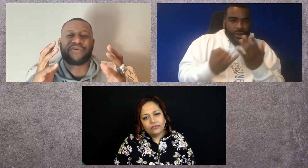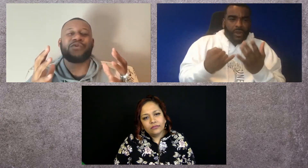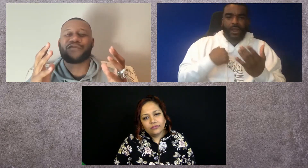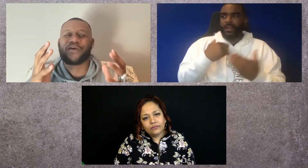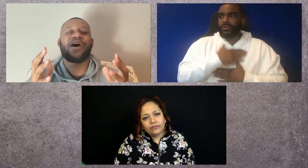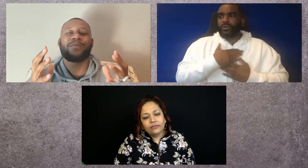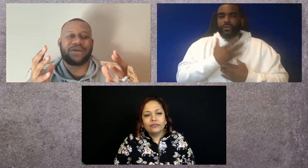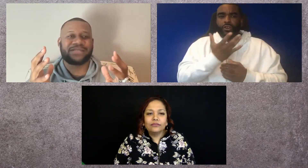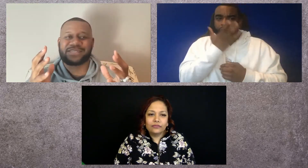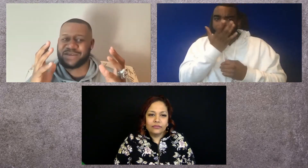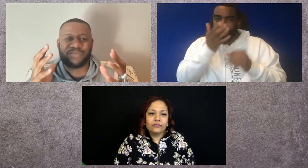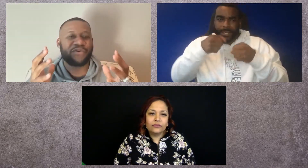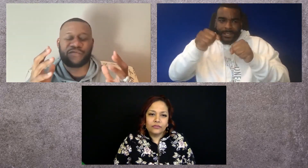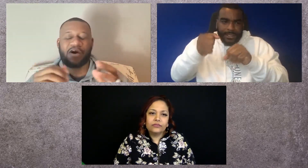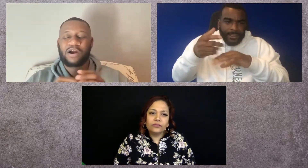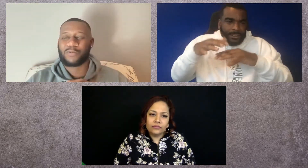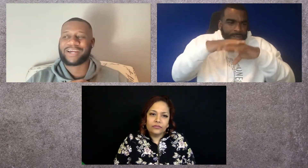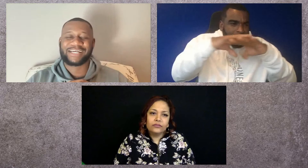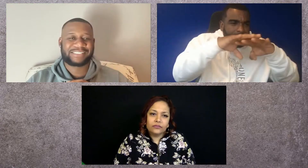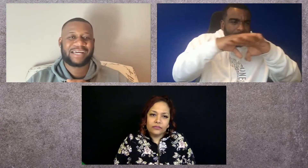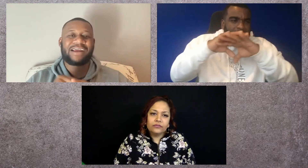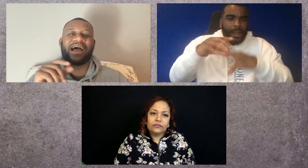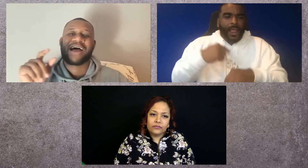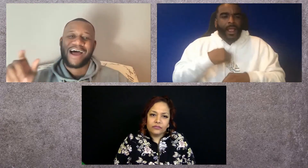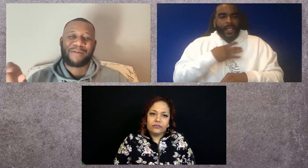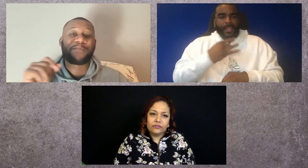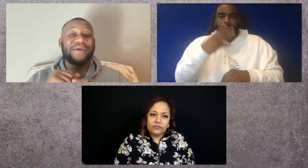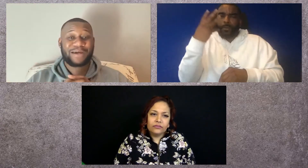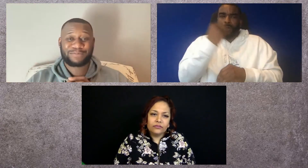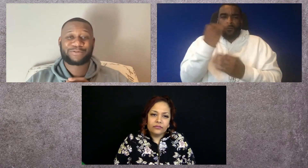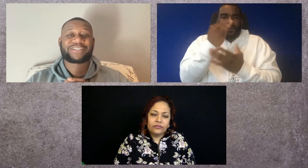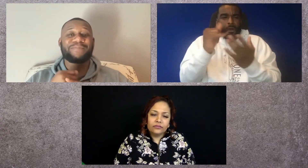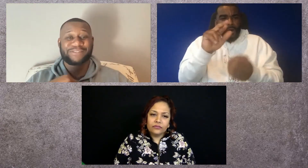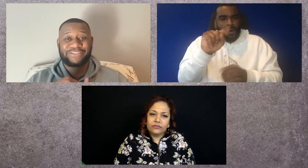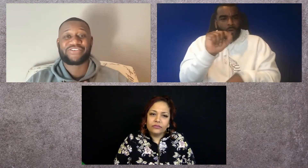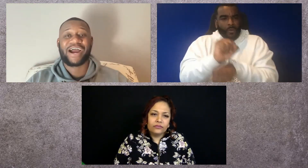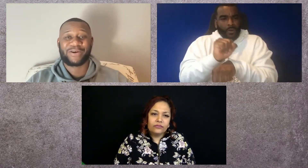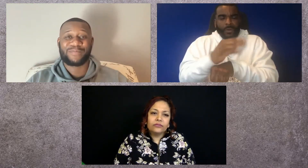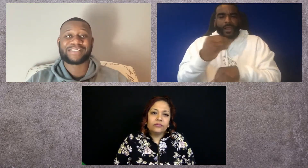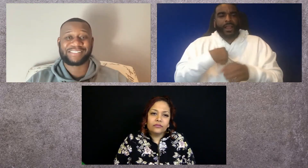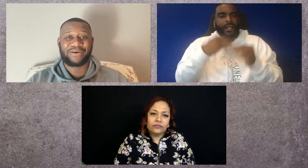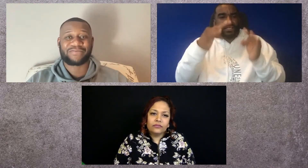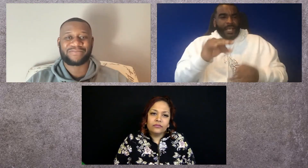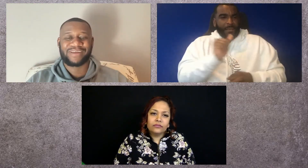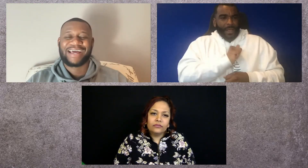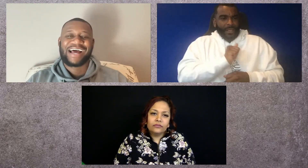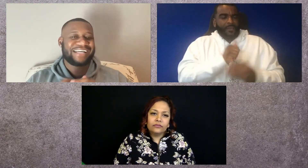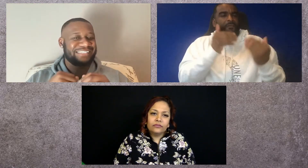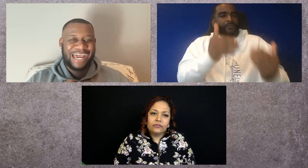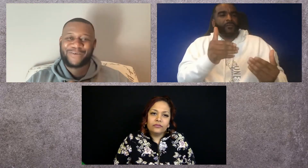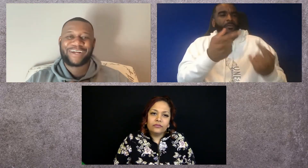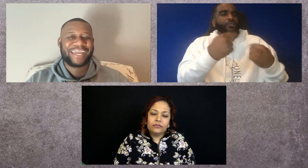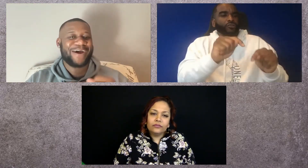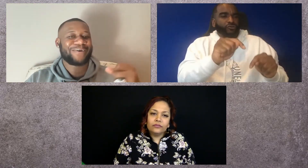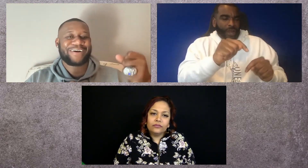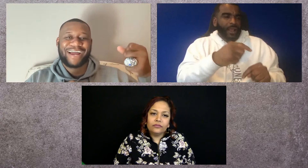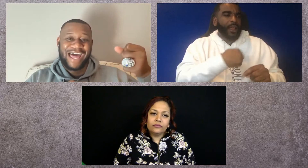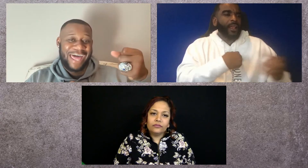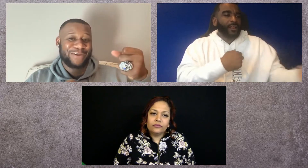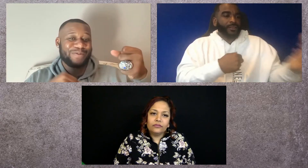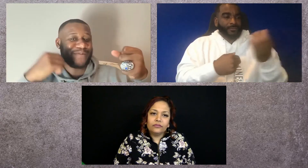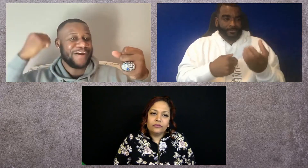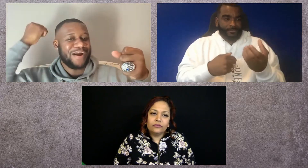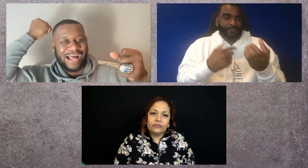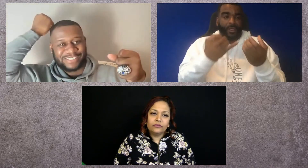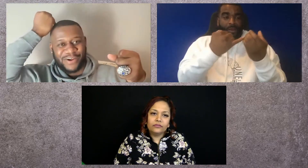see beautiful art pieces and beautiful artwork. And I said, I'm going to pick up those clippers and try it on myself. I sat on the counter.